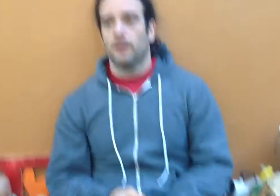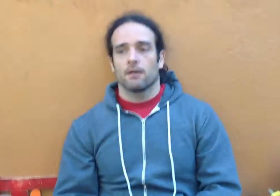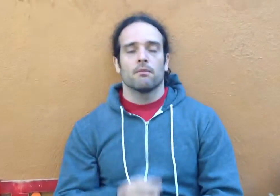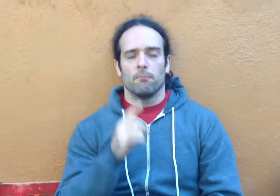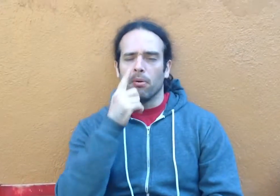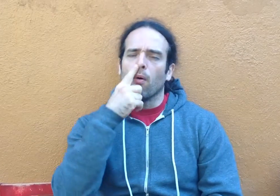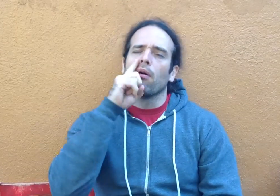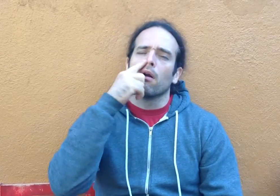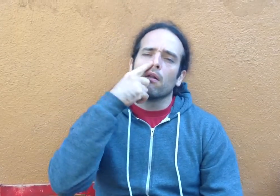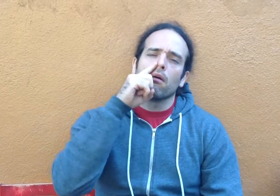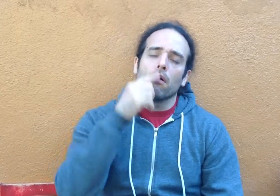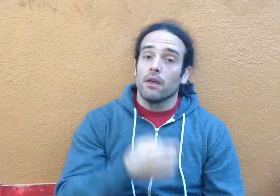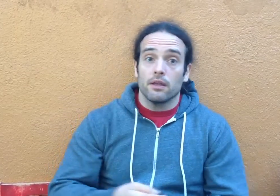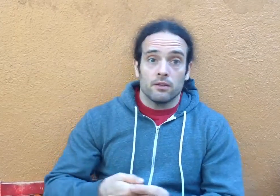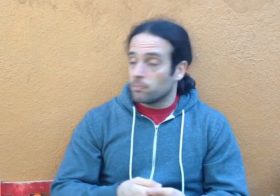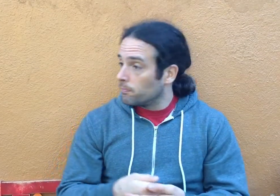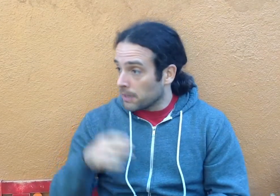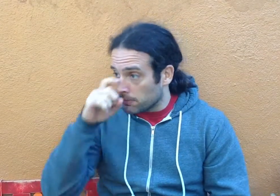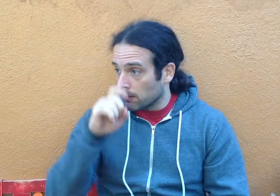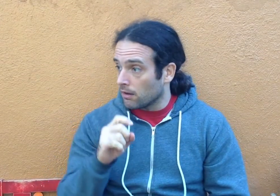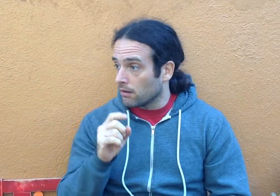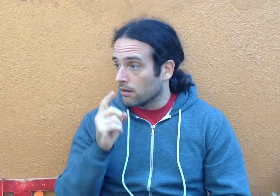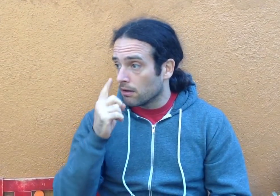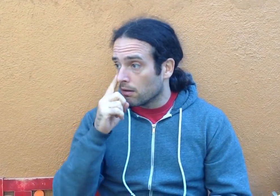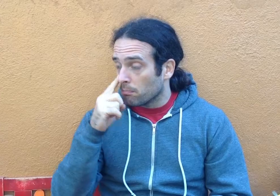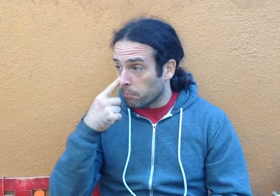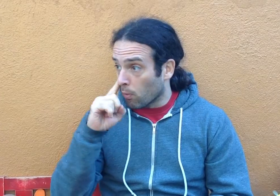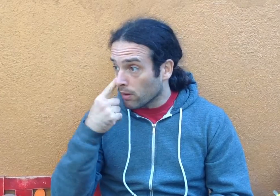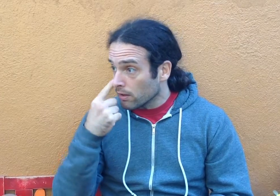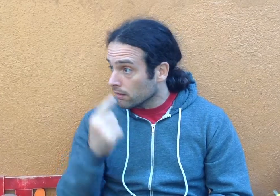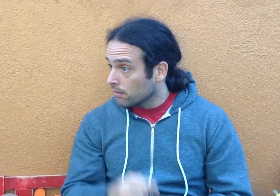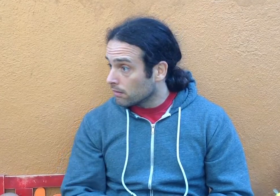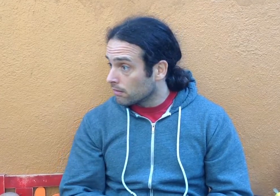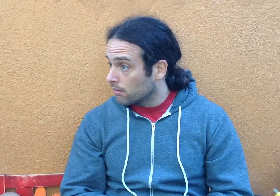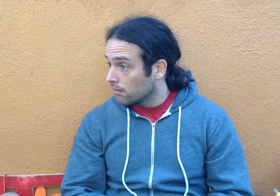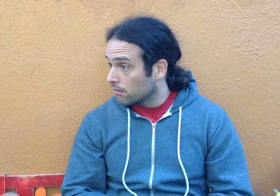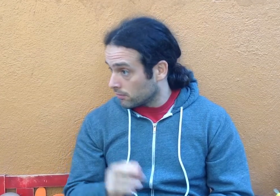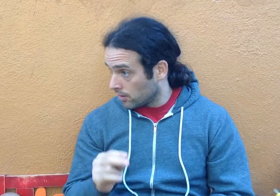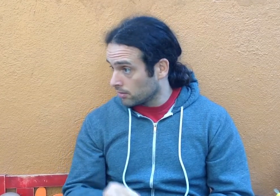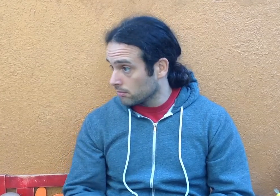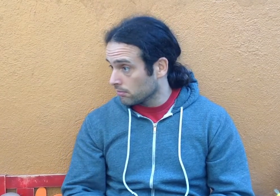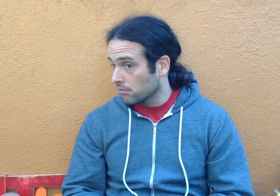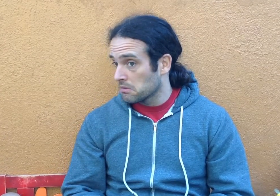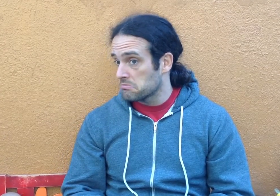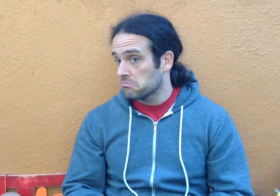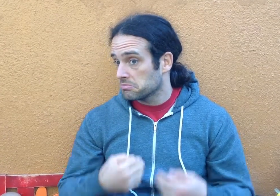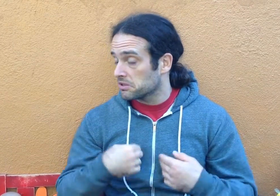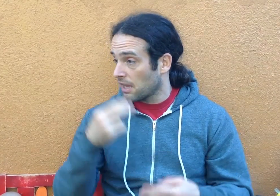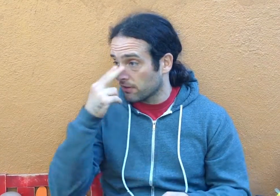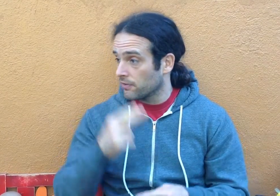Bored. Is baby doll bored? No? She's having fun.